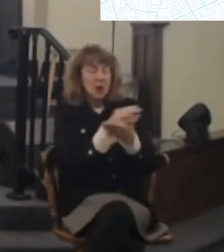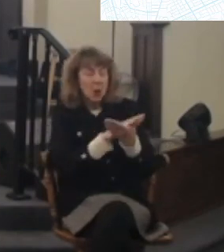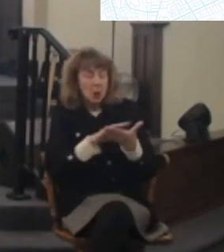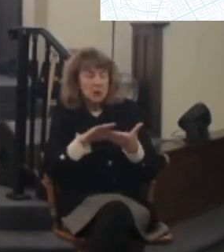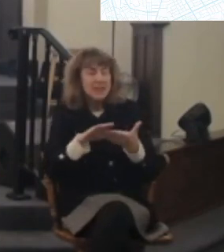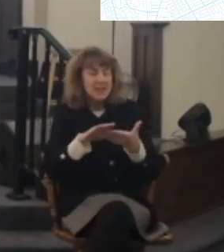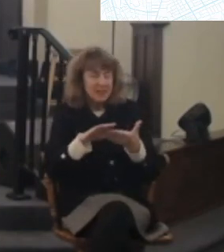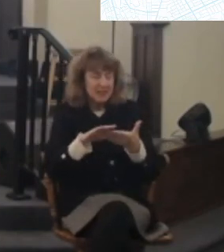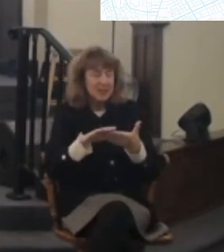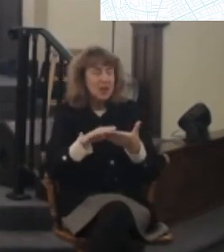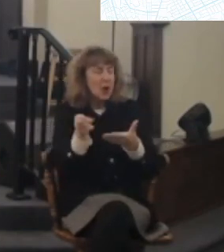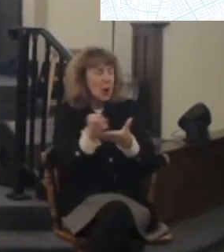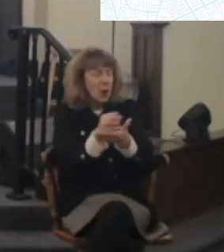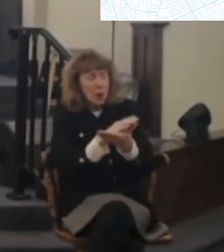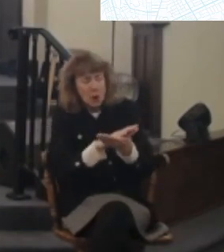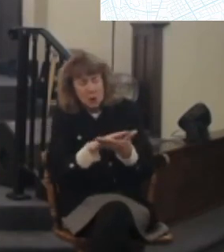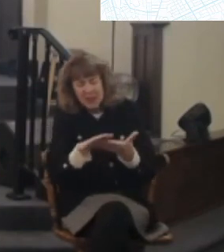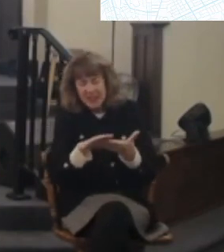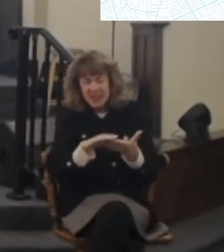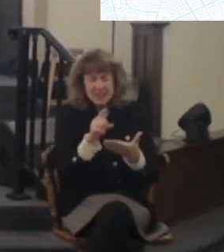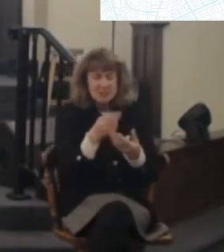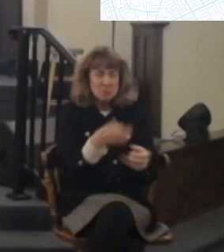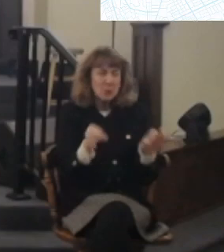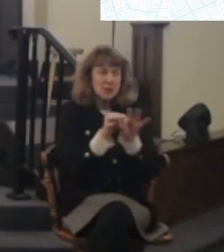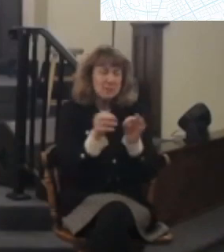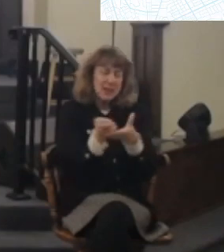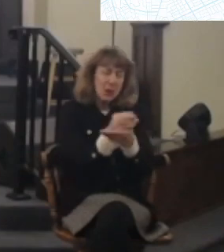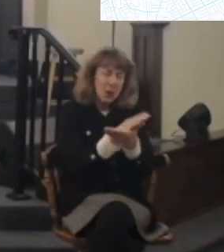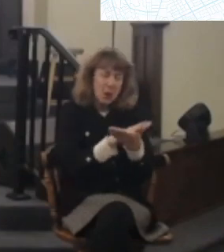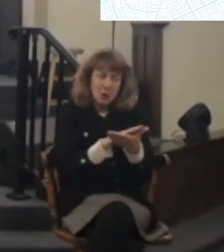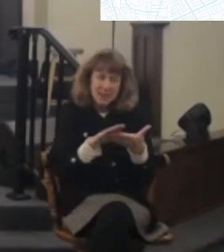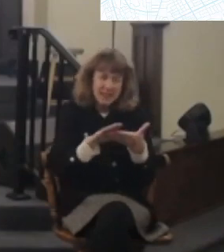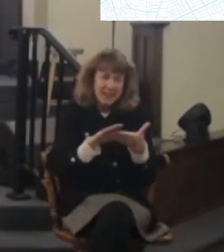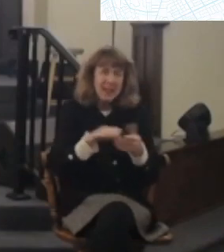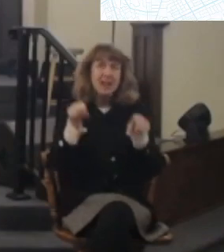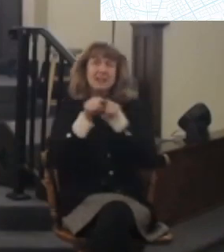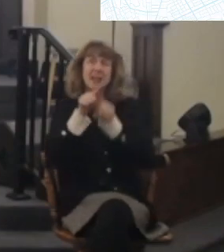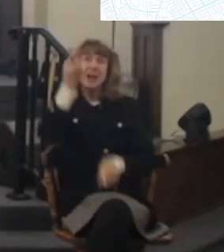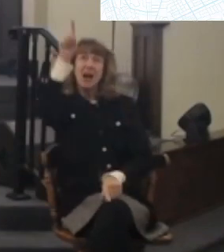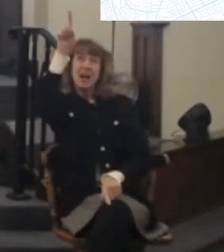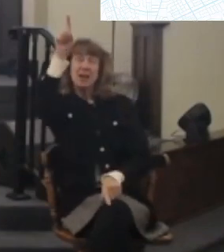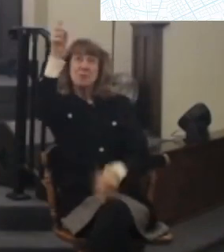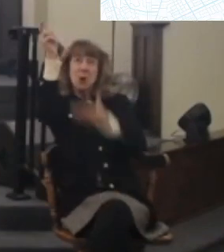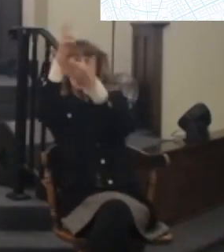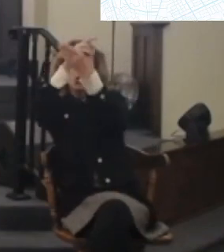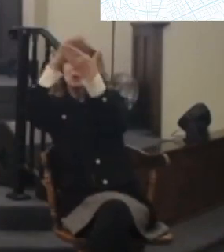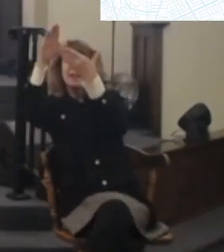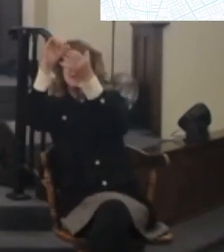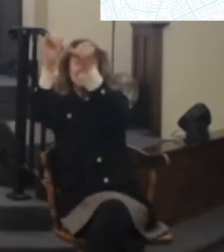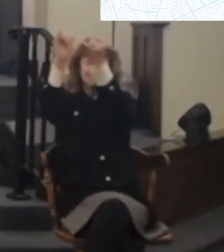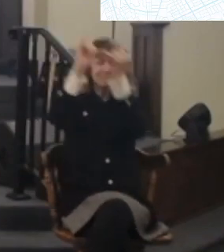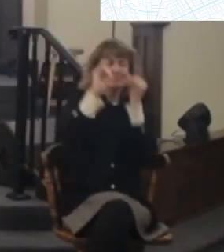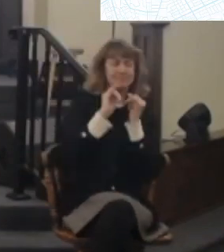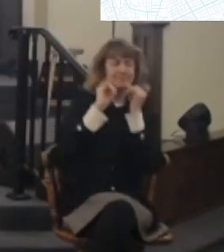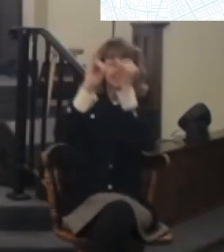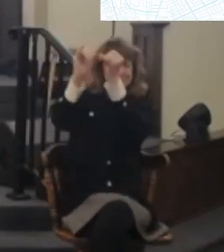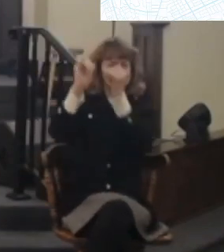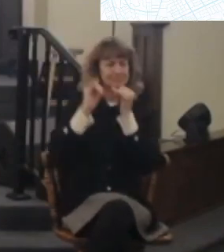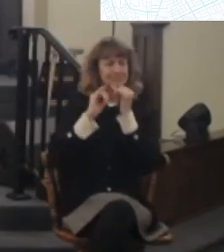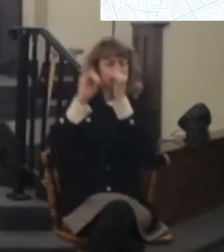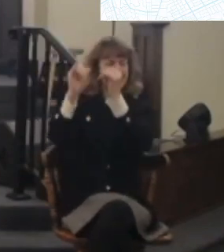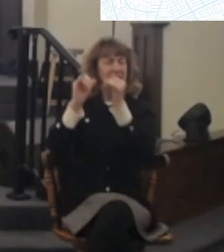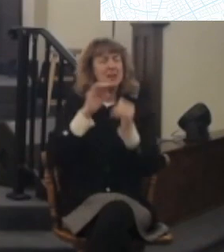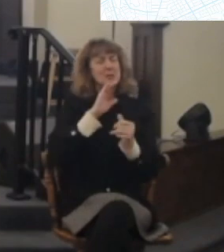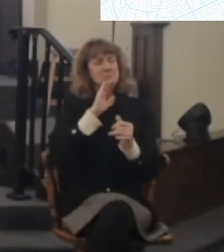holiness. Holiness is at the top of the list. Be ye holy, for I am holy. Two, be a